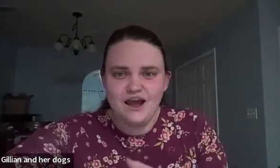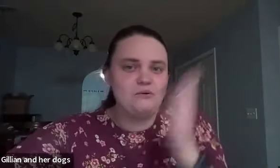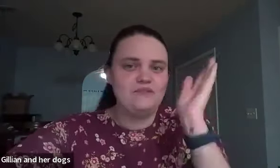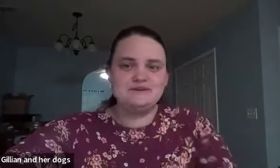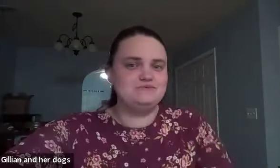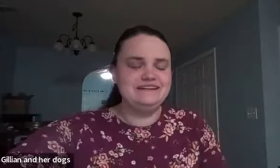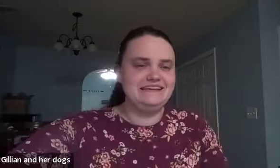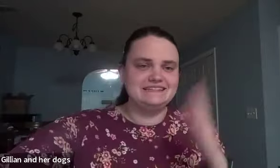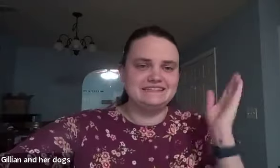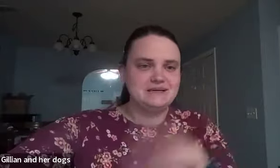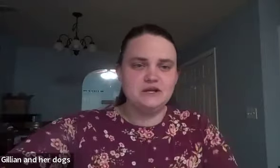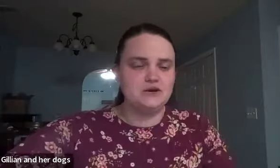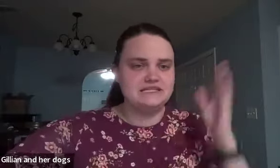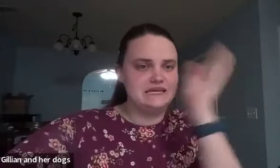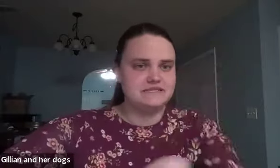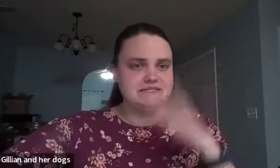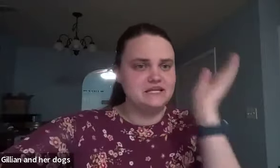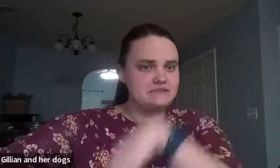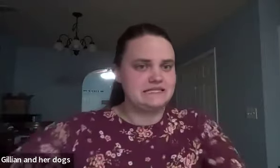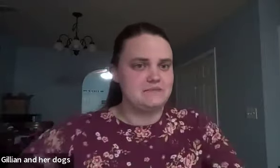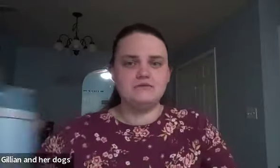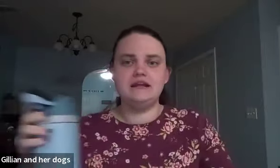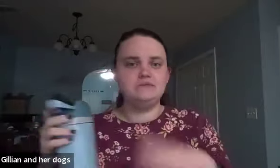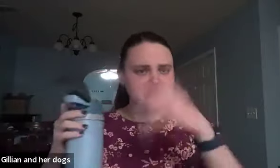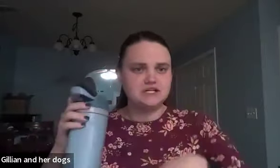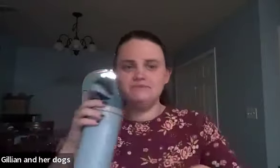Oh, well, that was really easy. Someone knows his ABCs and knows his name already, which is good.